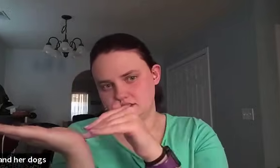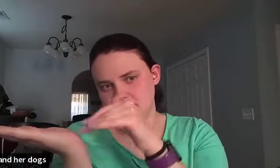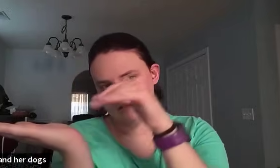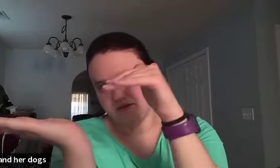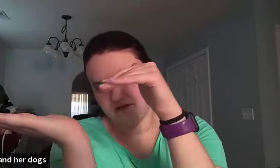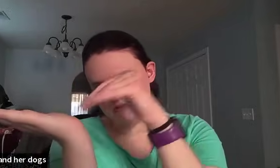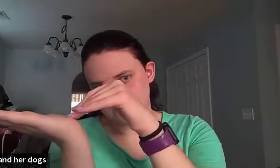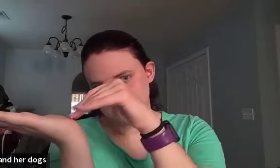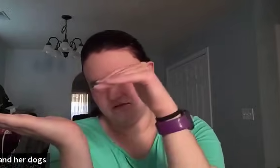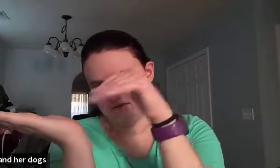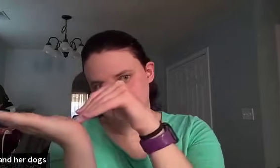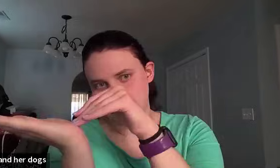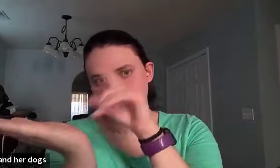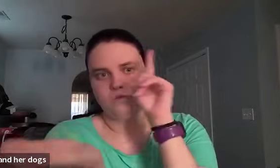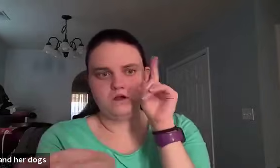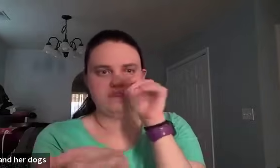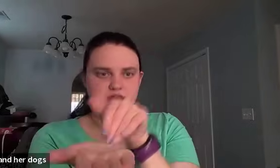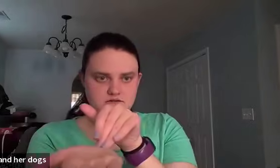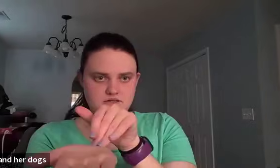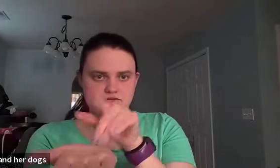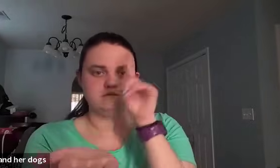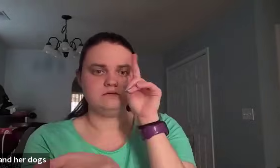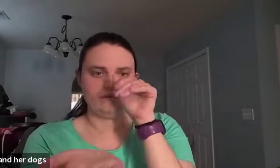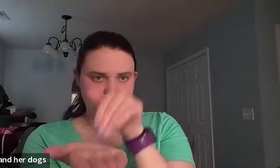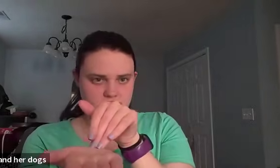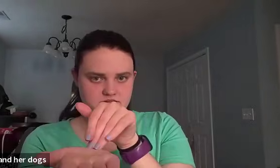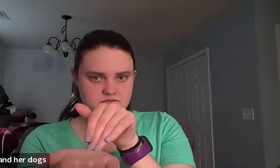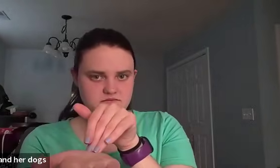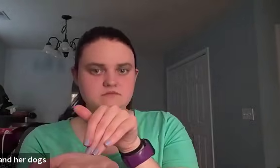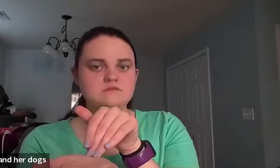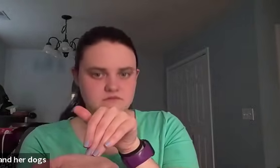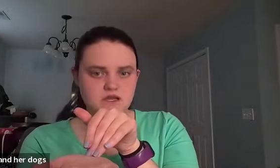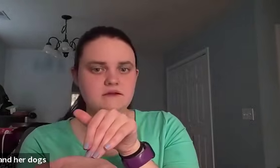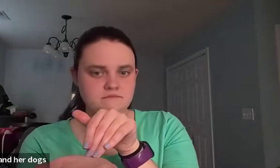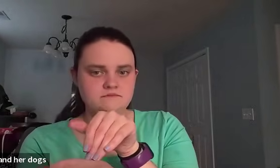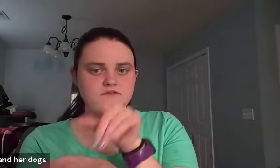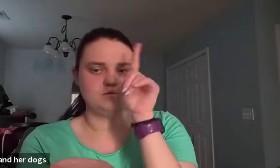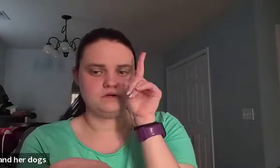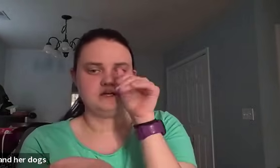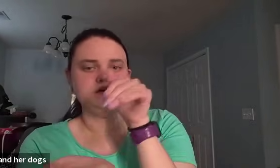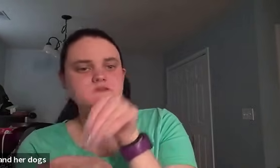looks like coming at the side. 1,000. 1,000. Okay? So